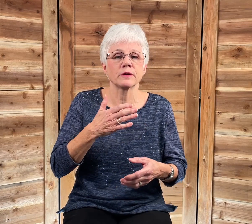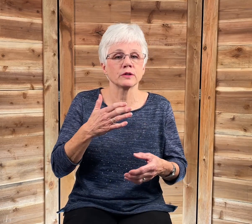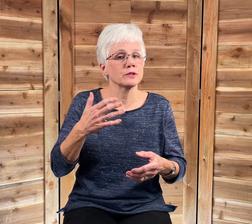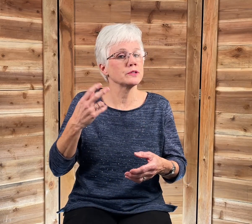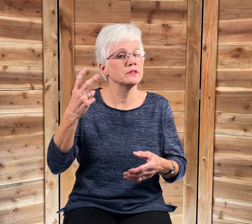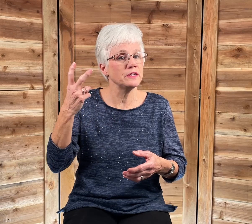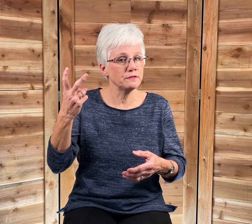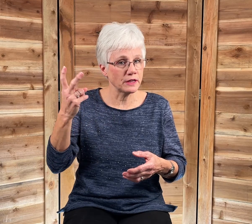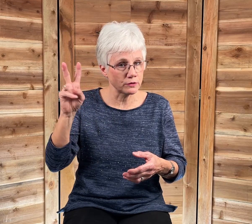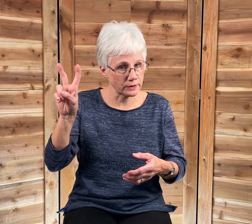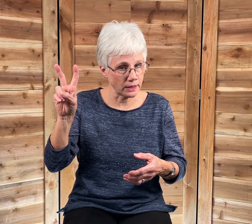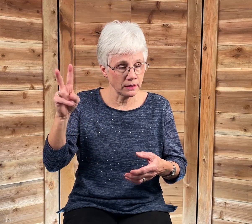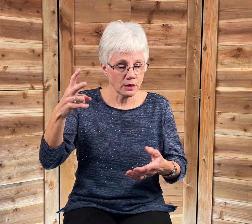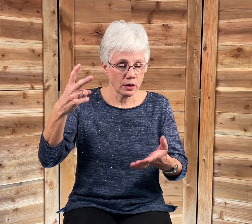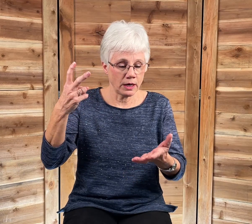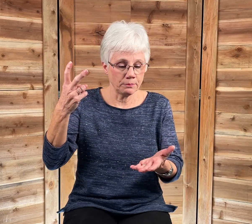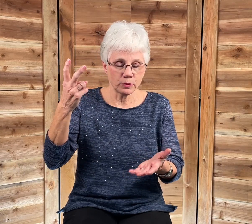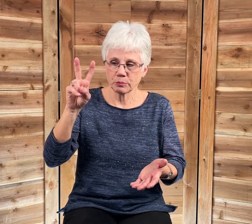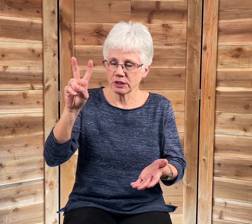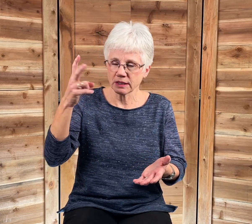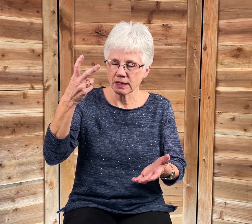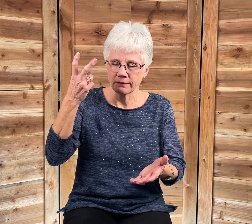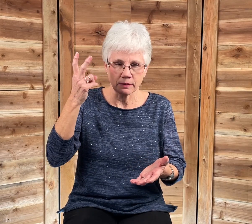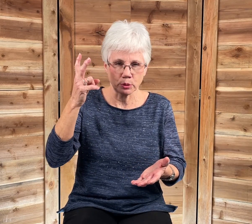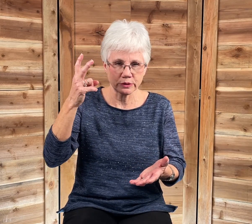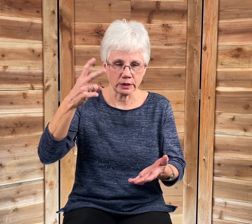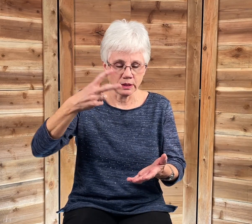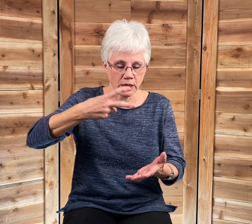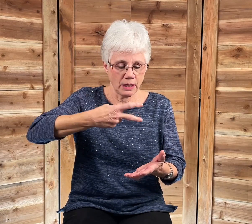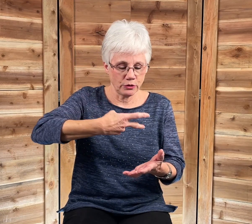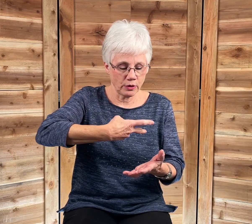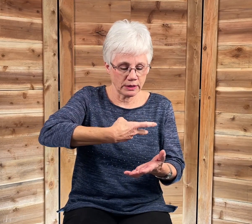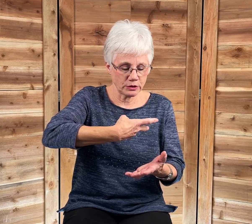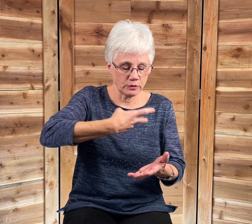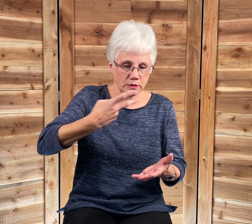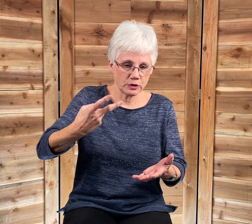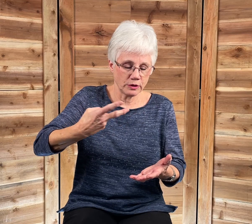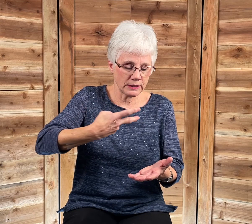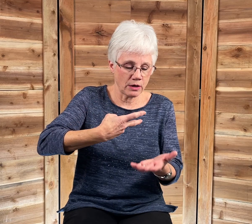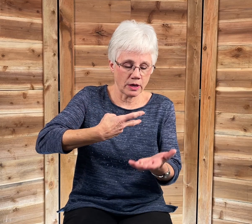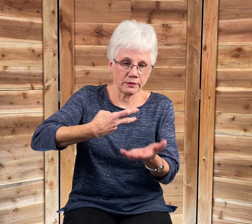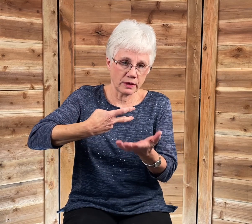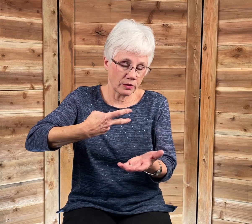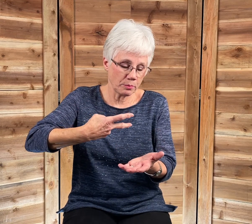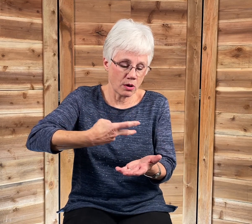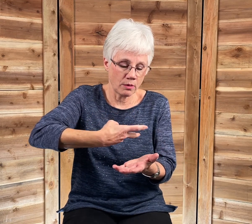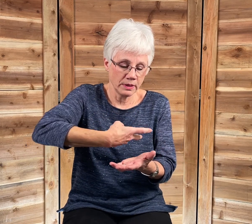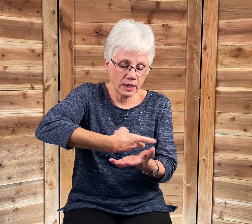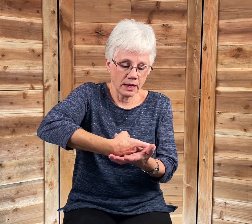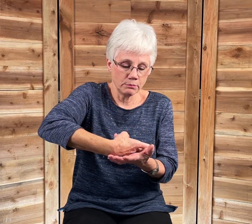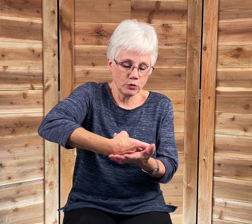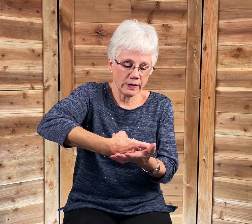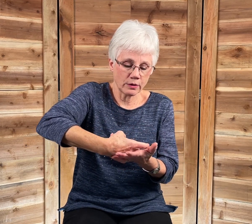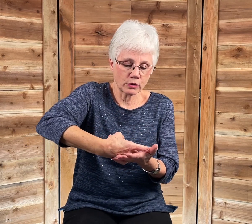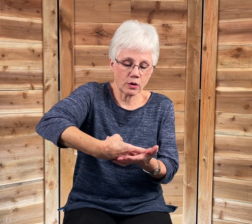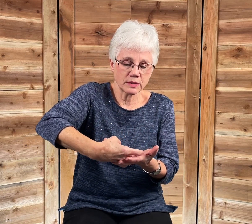failures is the V fingers again. We're going to pretend like it's kind of like a person, and you're going to turn it down on the other palm